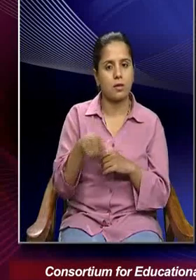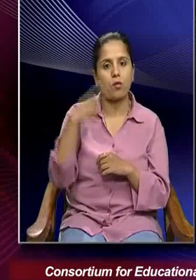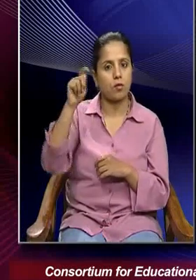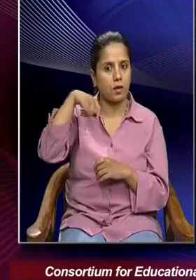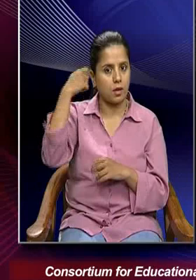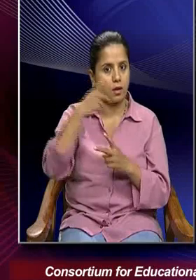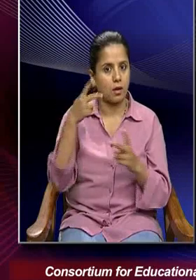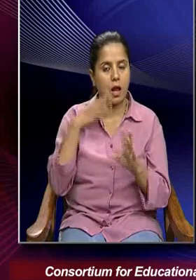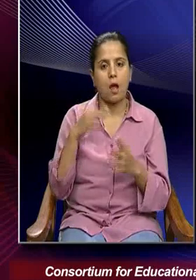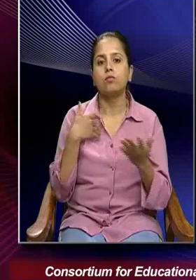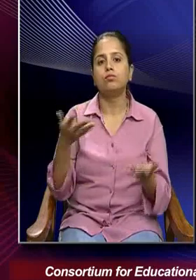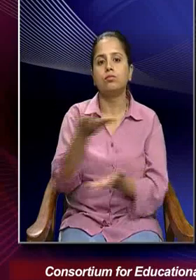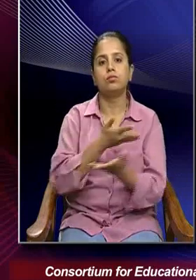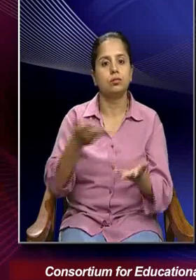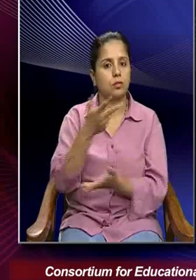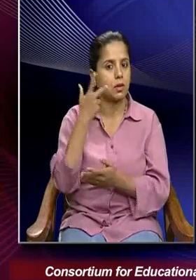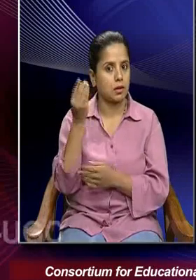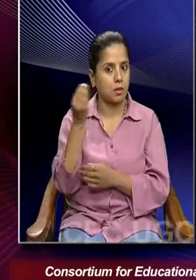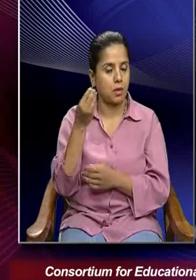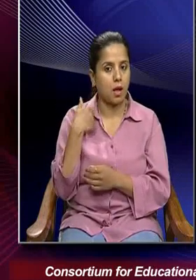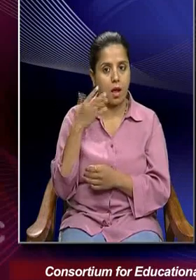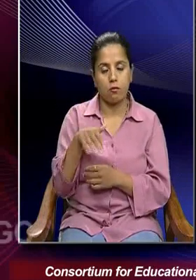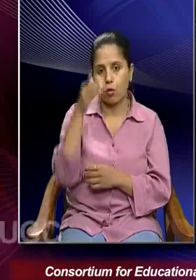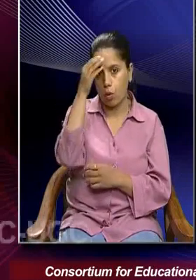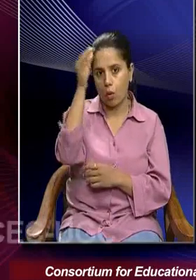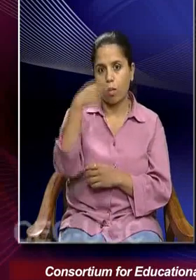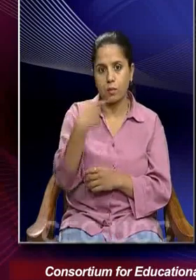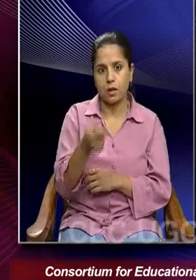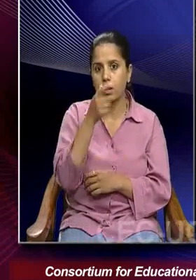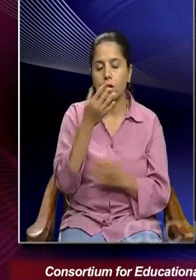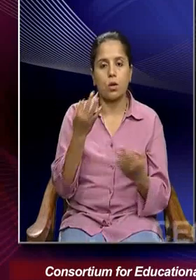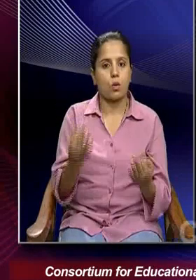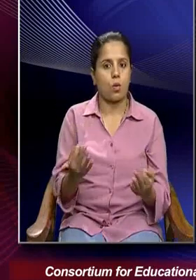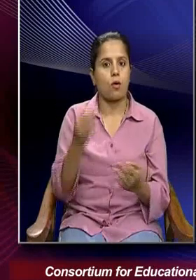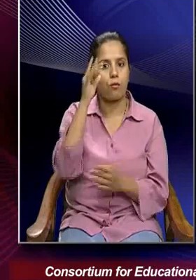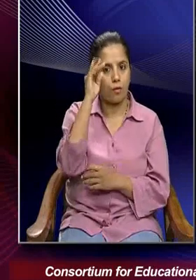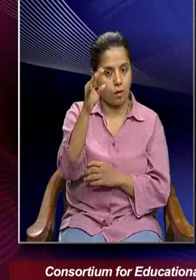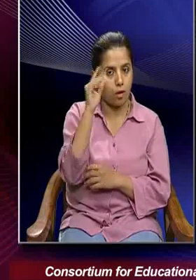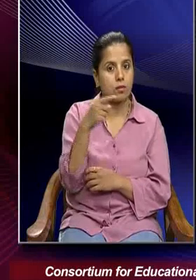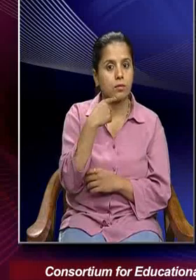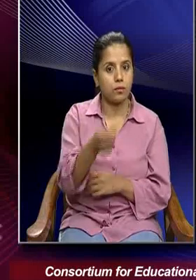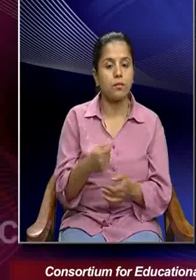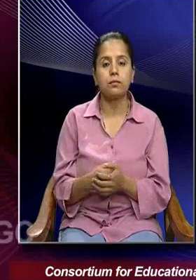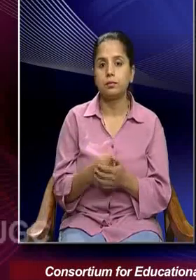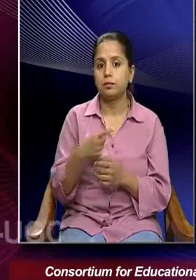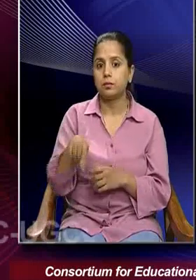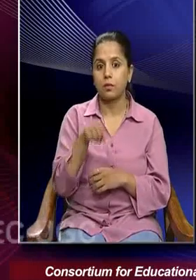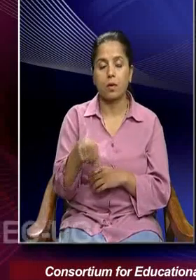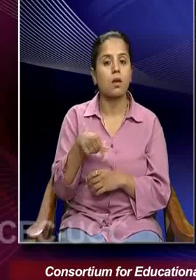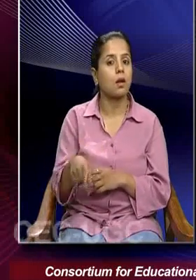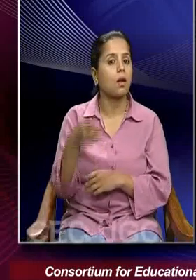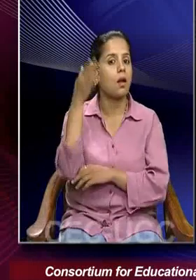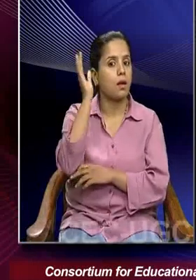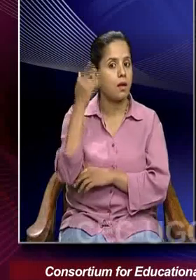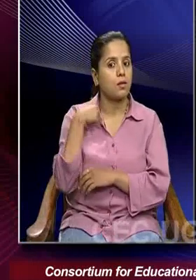we have been discussing some of the elementary concepts in yoga philosophy. And in this lecture, we will